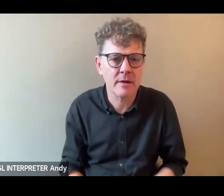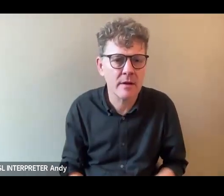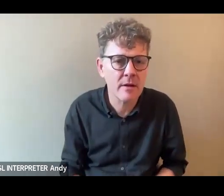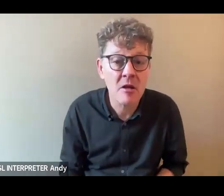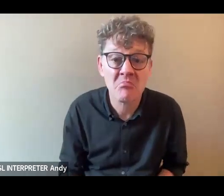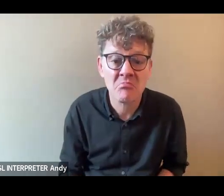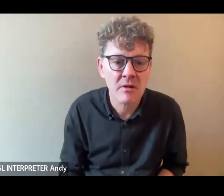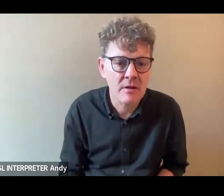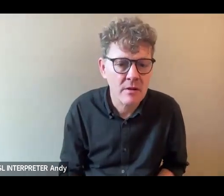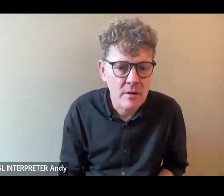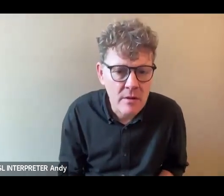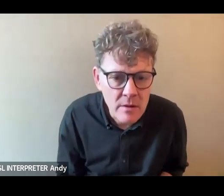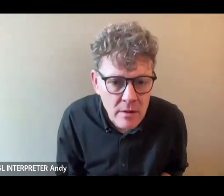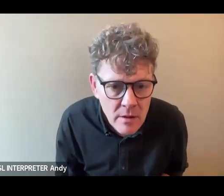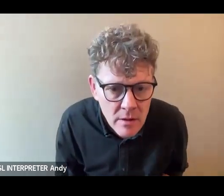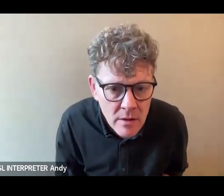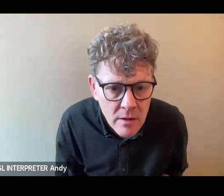Okay.